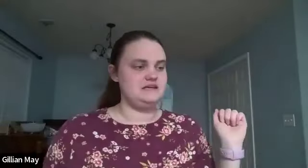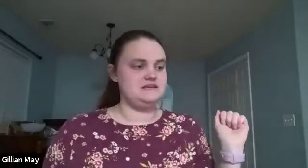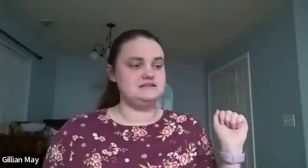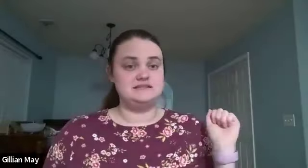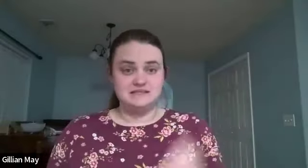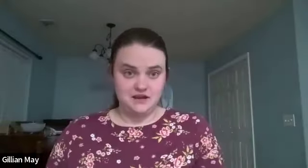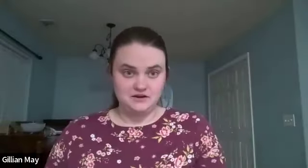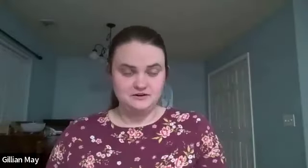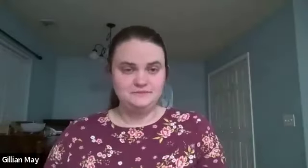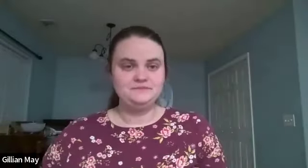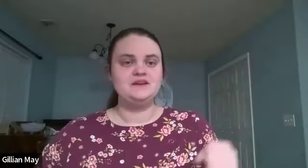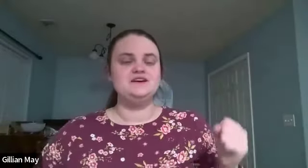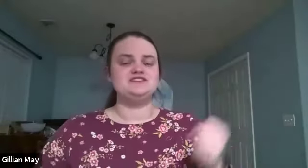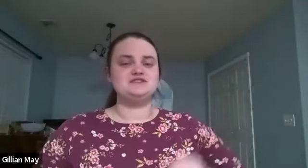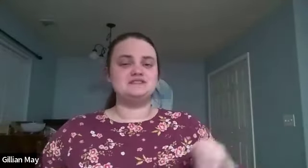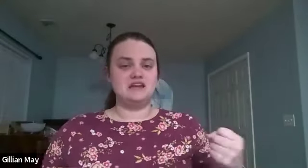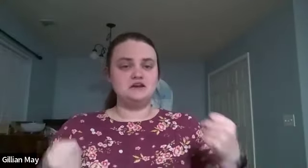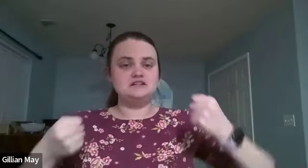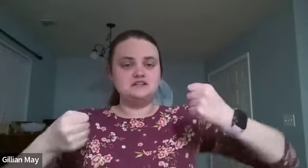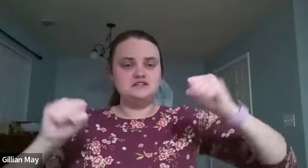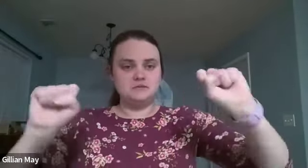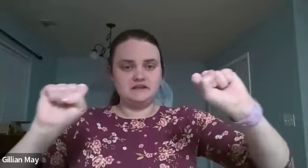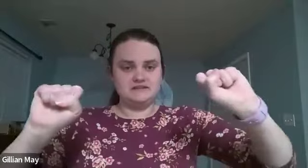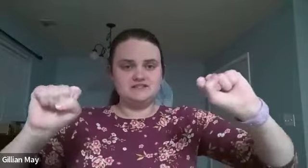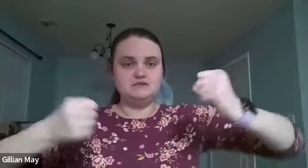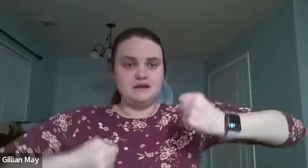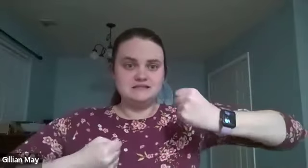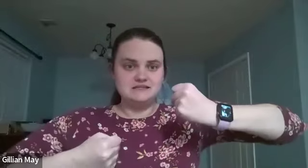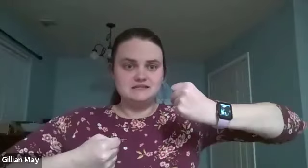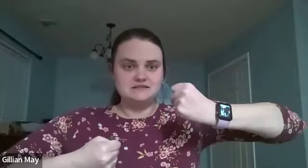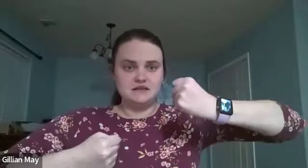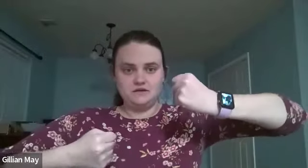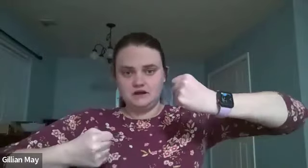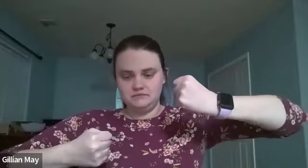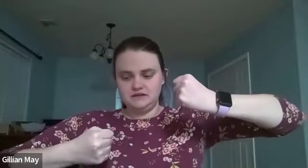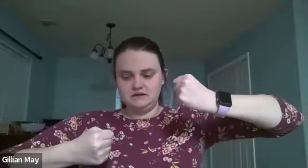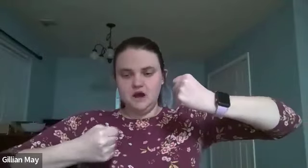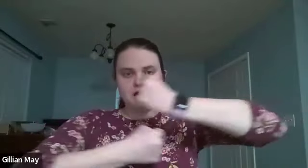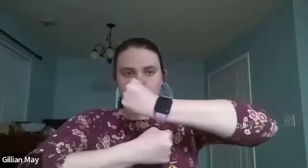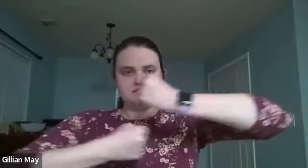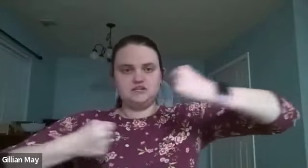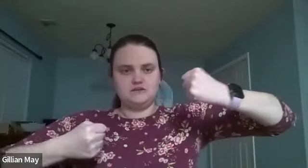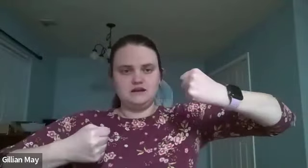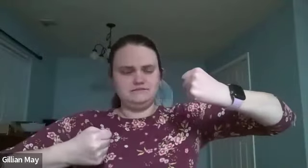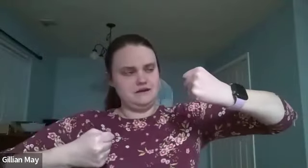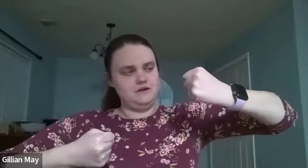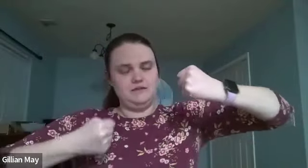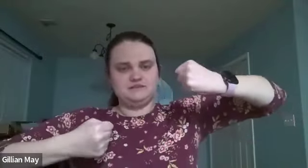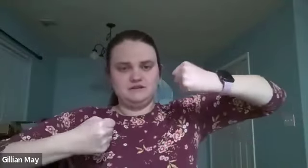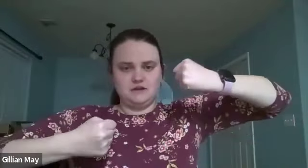is scared. So scared is going to start with like these two S's, and they're going to be not across each other. Kind of, I don't have the best way to describe it like